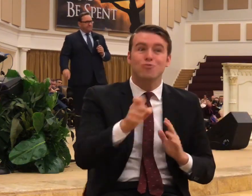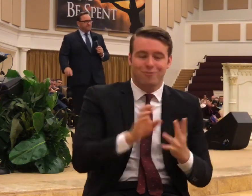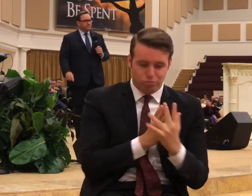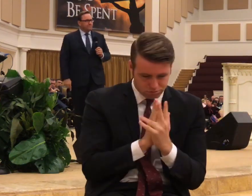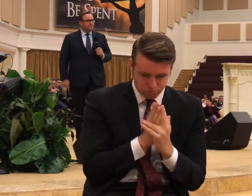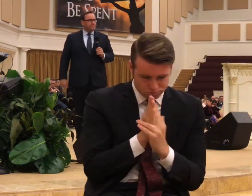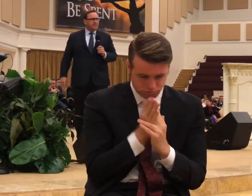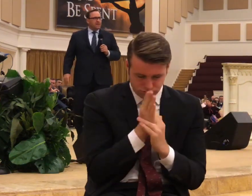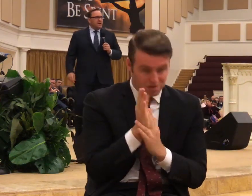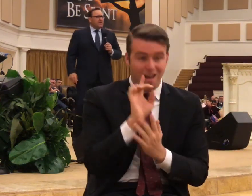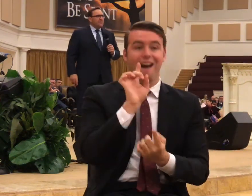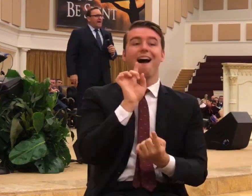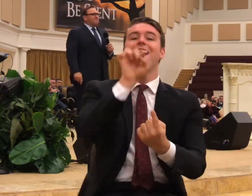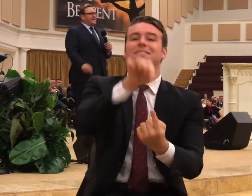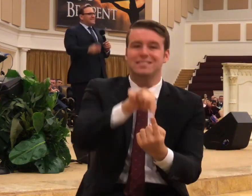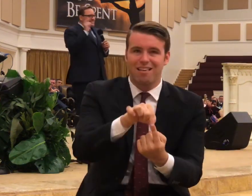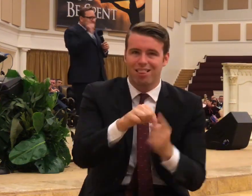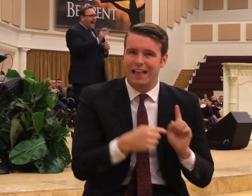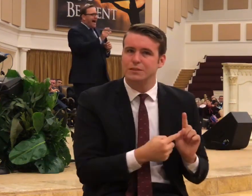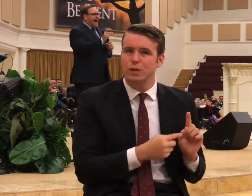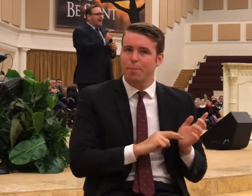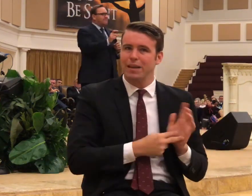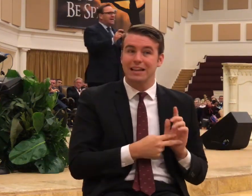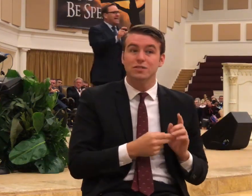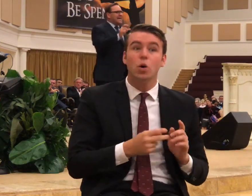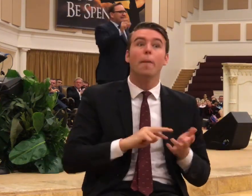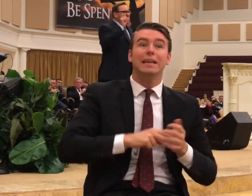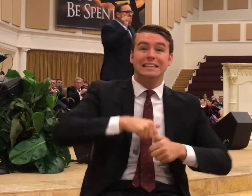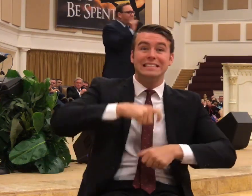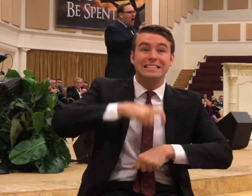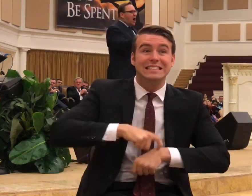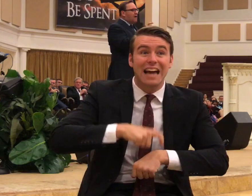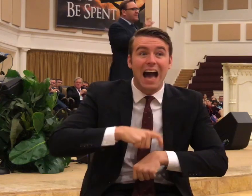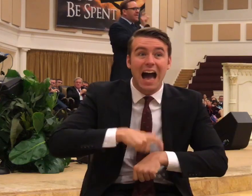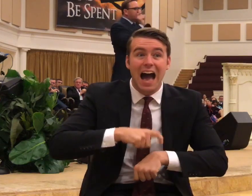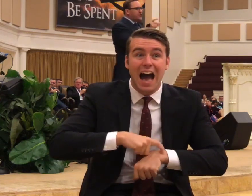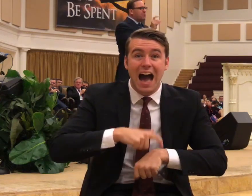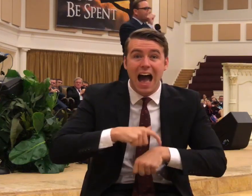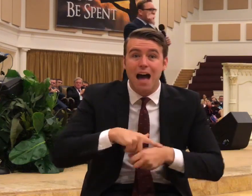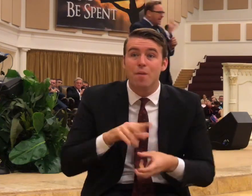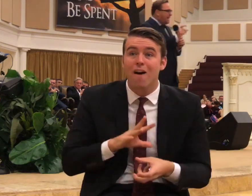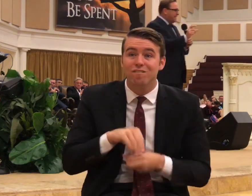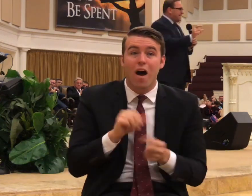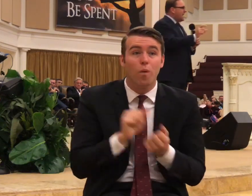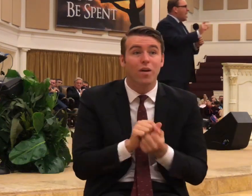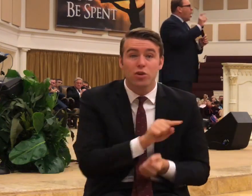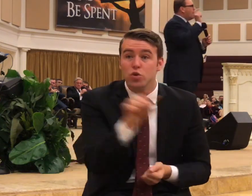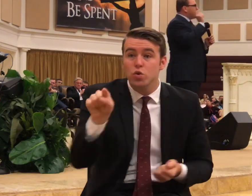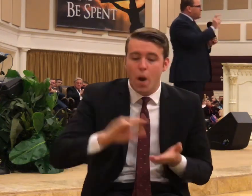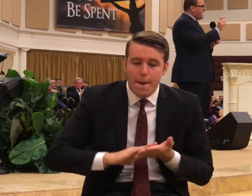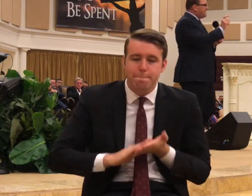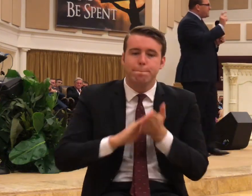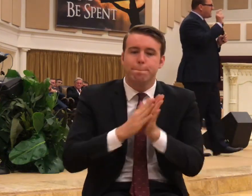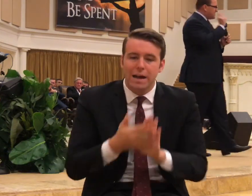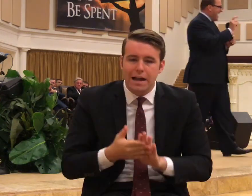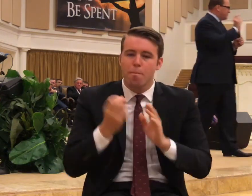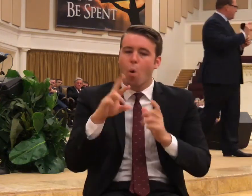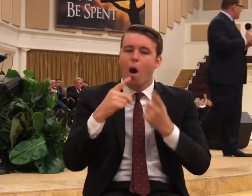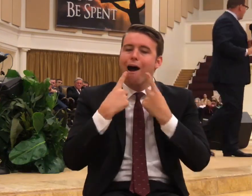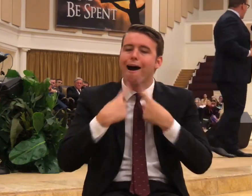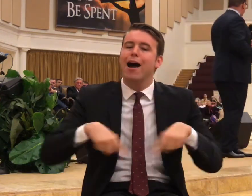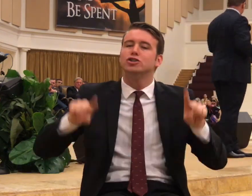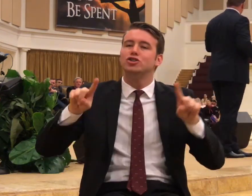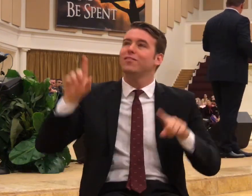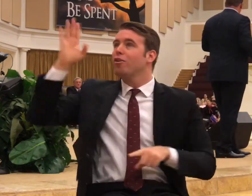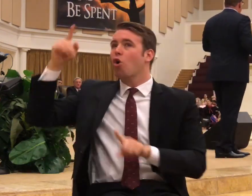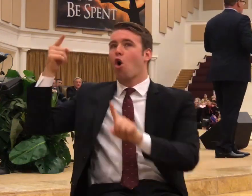stuff. That means time is involved in you becoming or achieving the stature